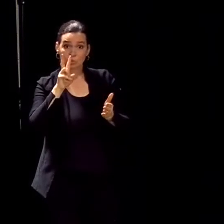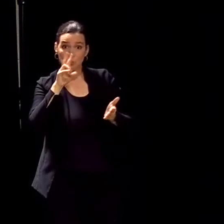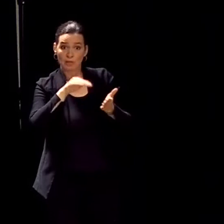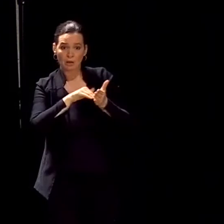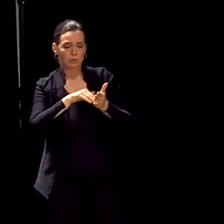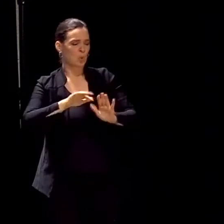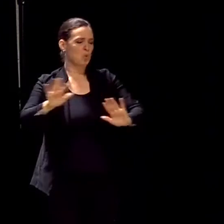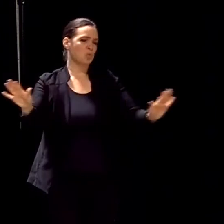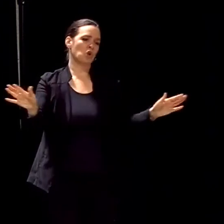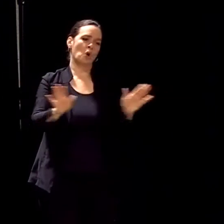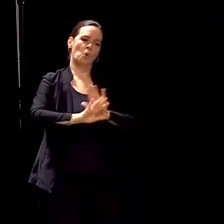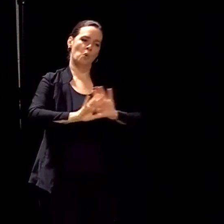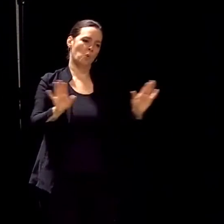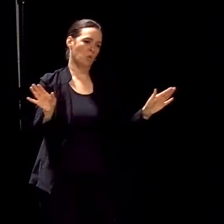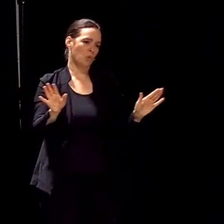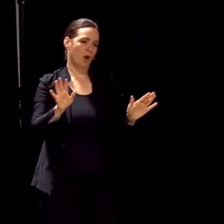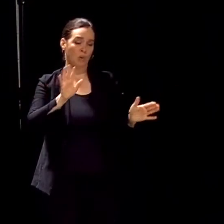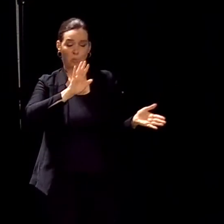And so